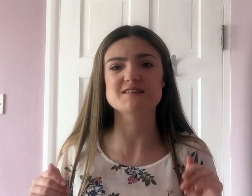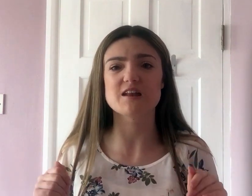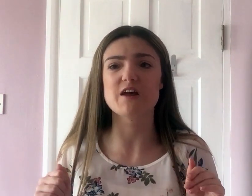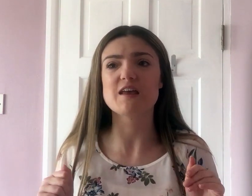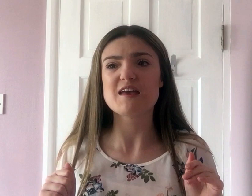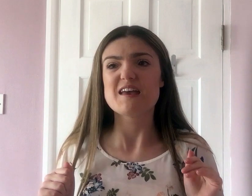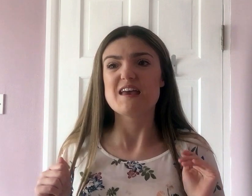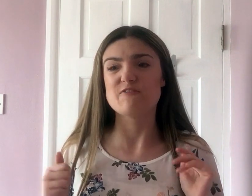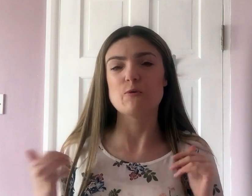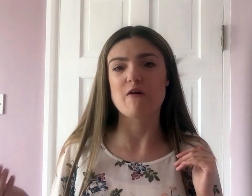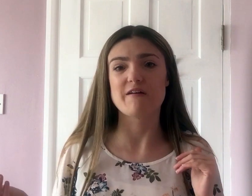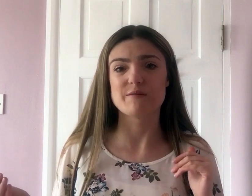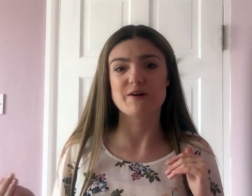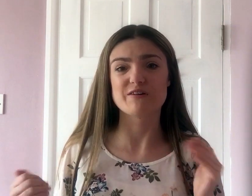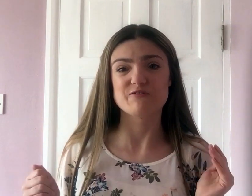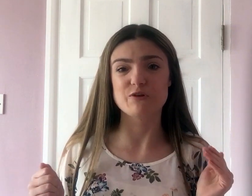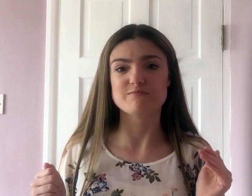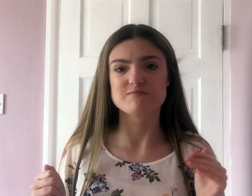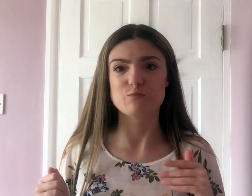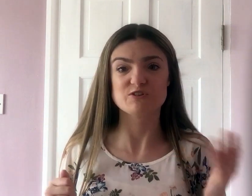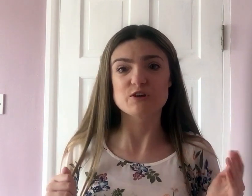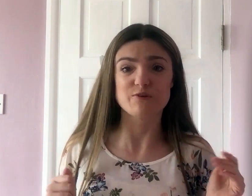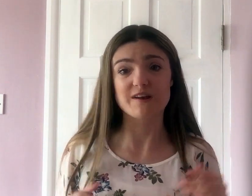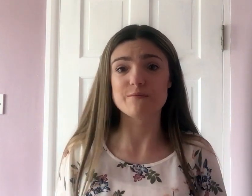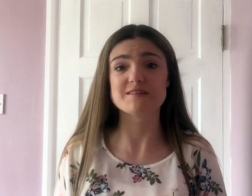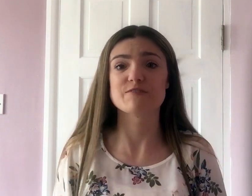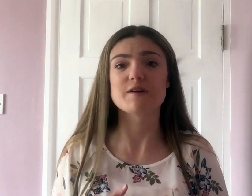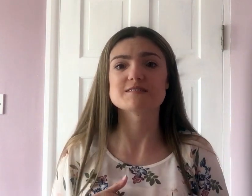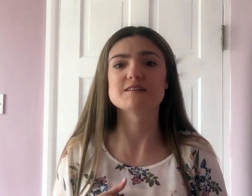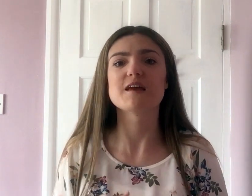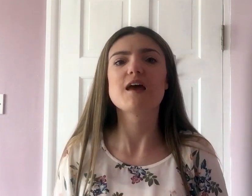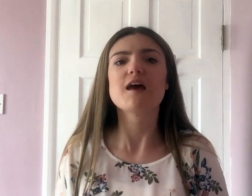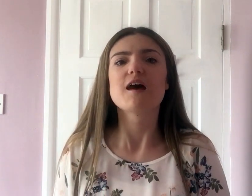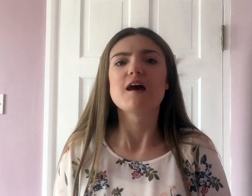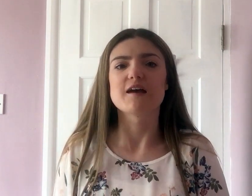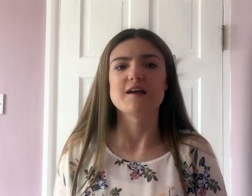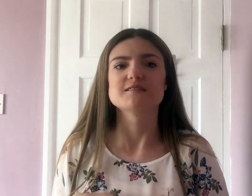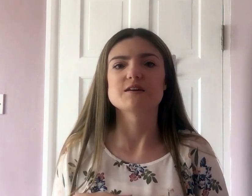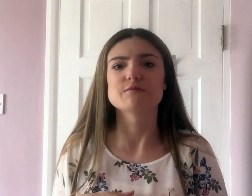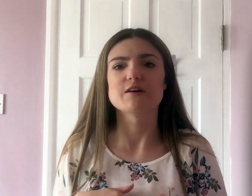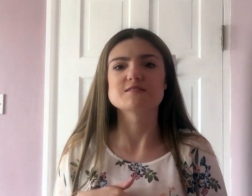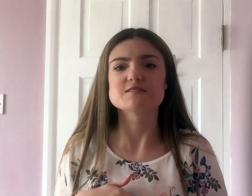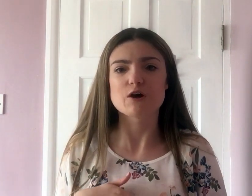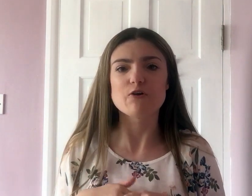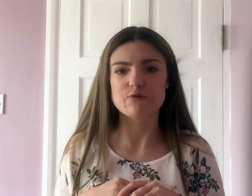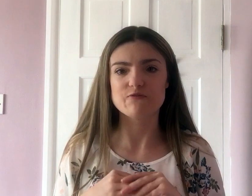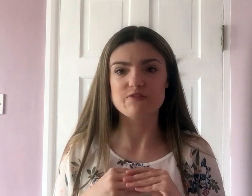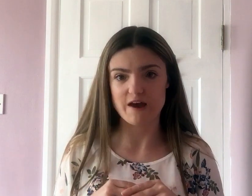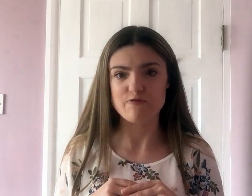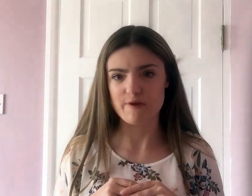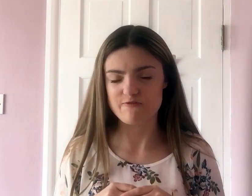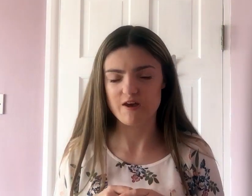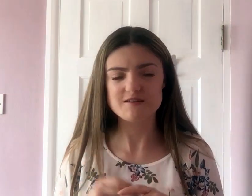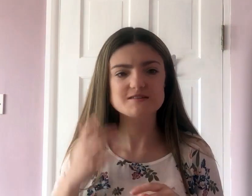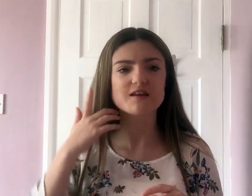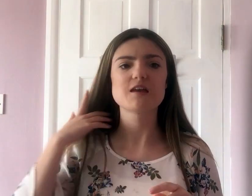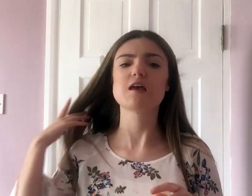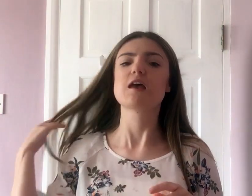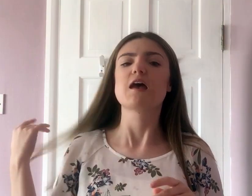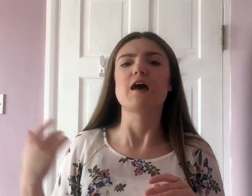learn if you are out and about and if you want to communicate with a deaf person. Okay, so I'm going to start off with the alphabet first, and the